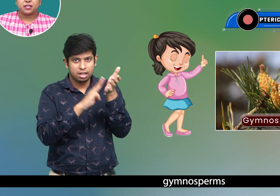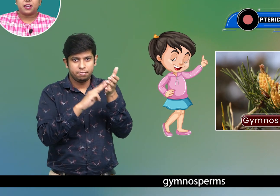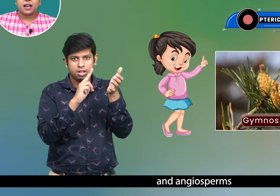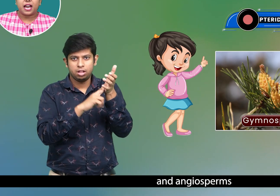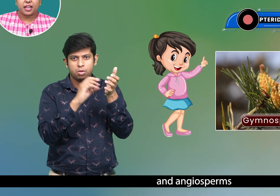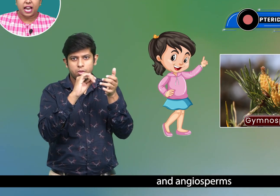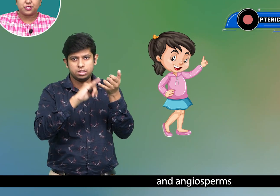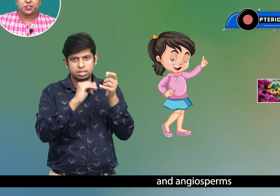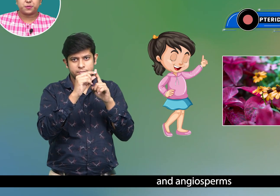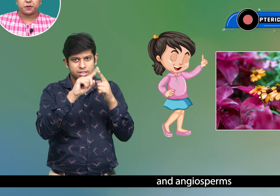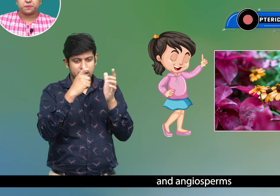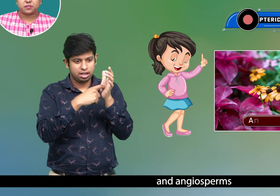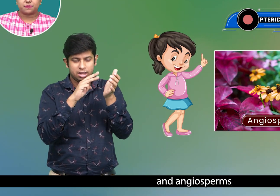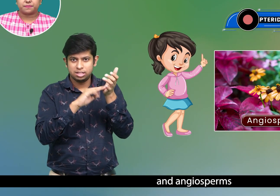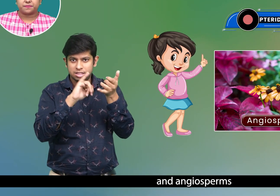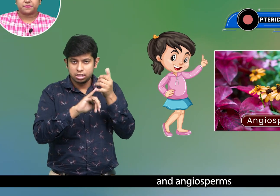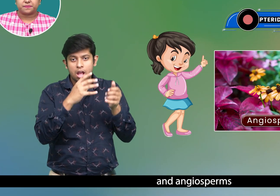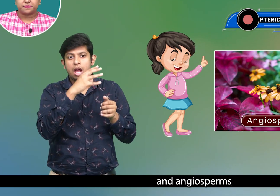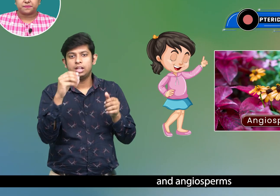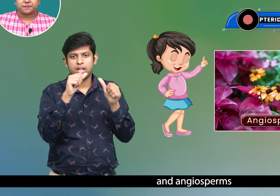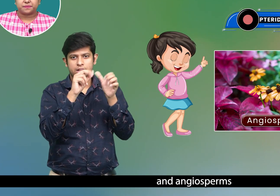gymnosperms and angiosperms.